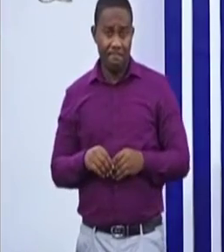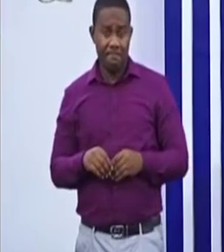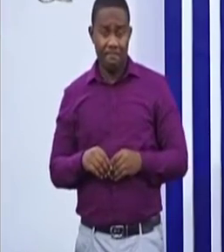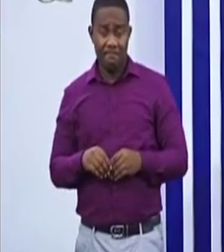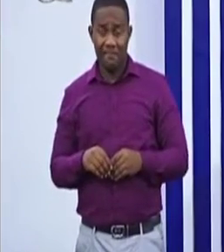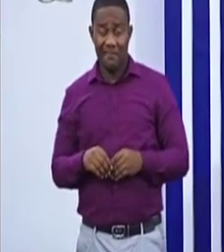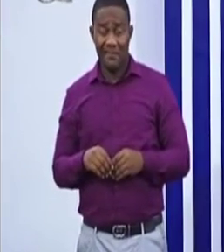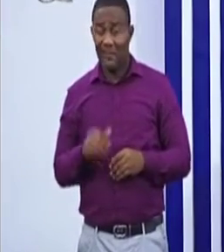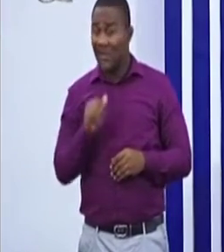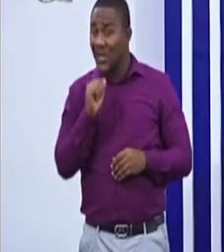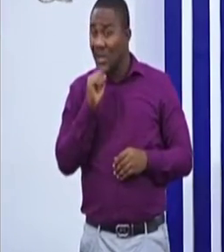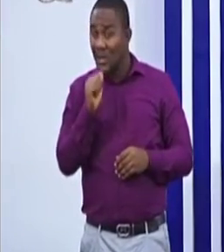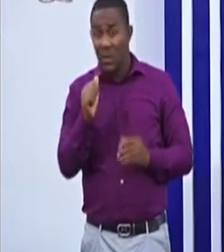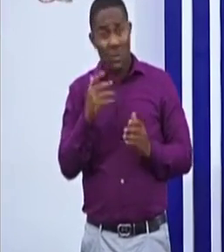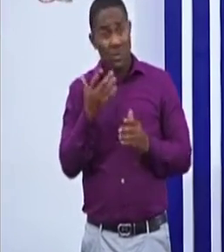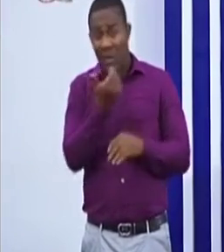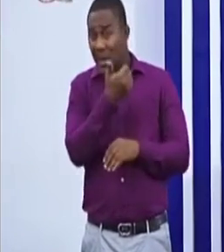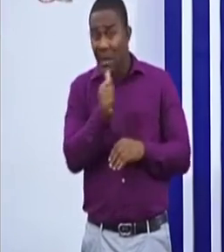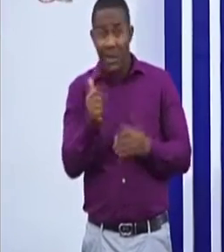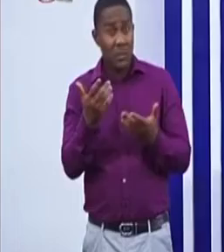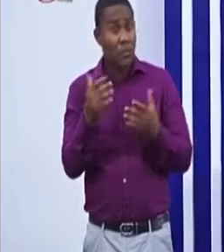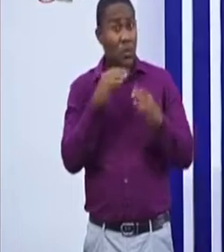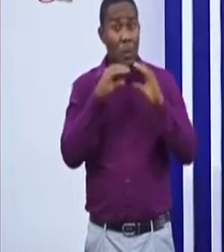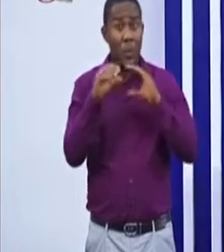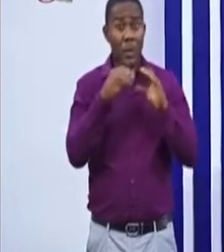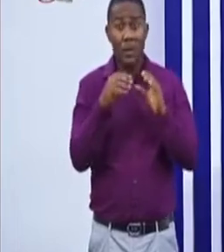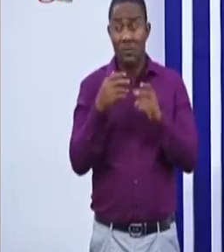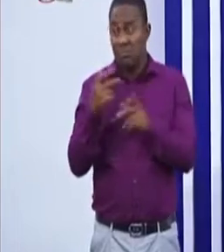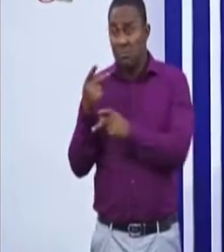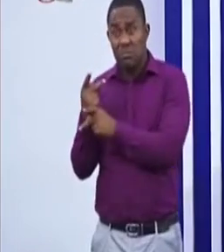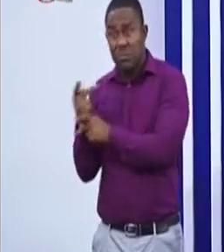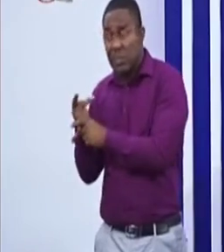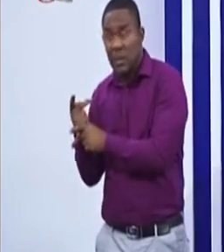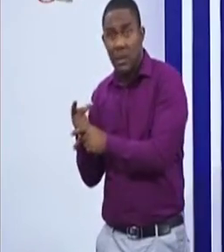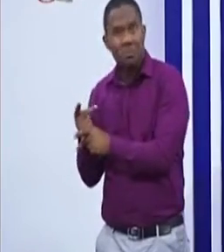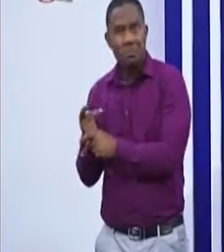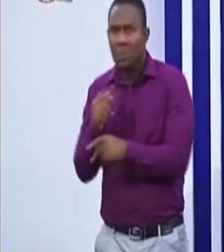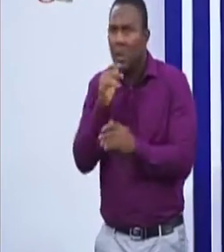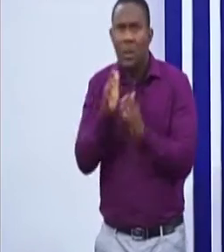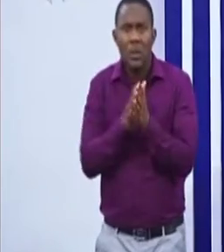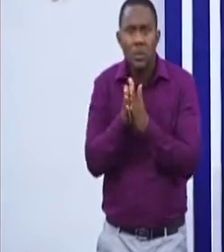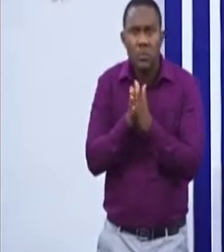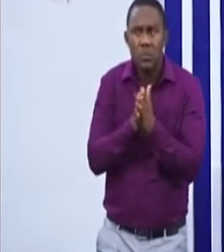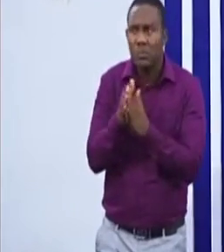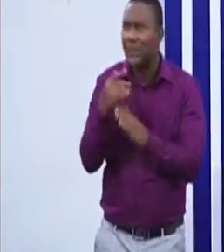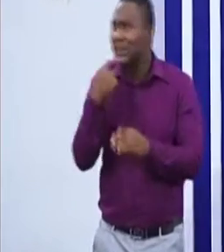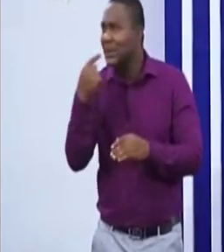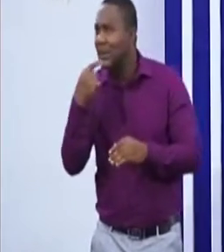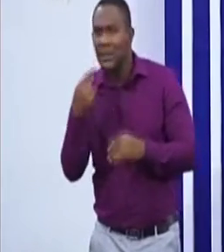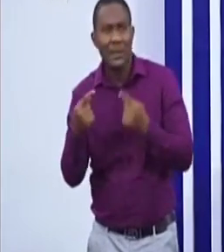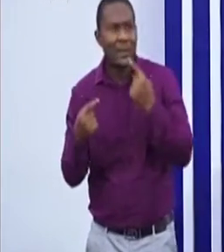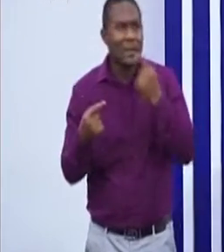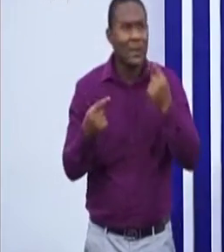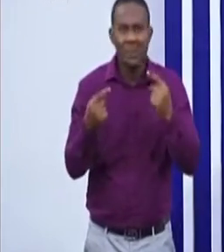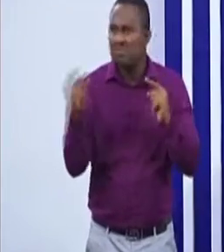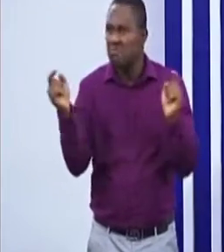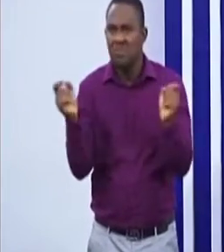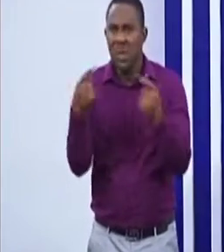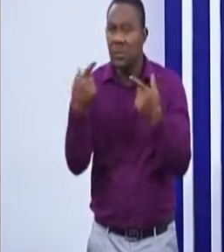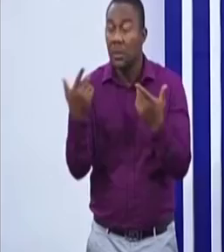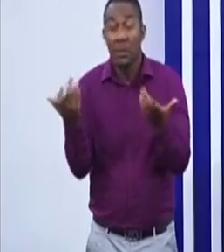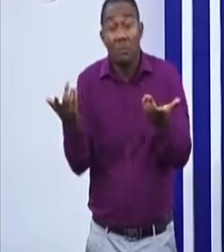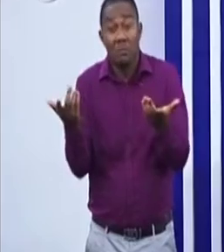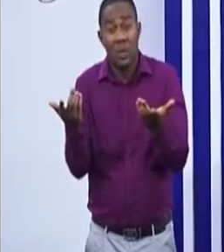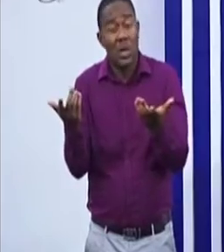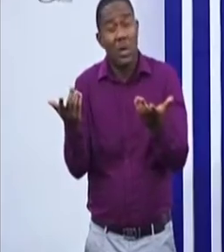collecting the content of anybody's communications. We're not interested in who is saying what to whom or